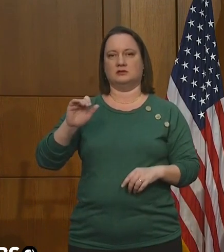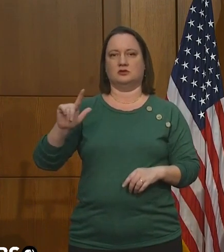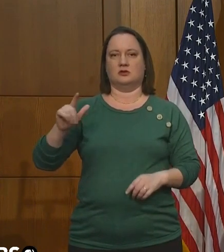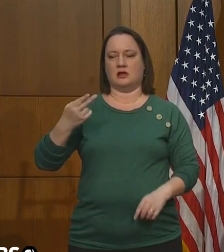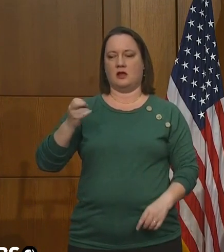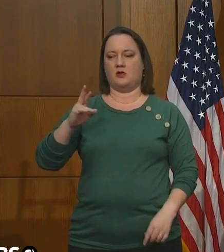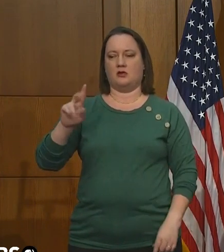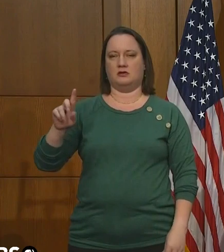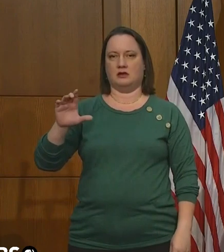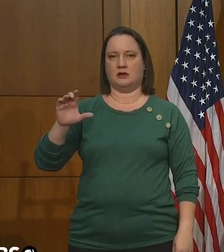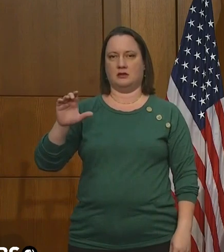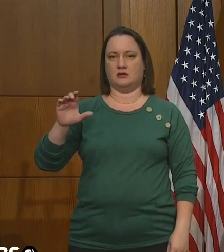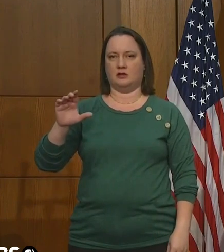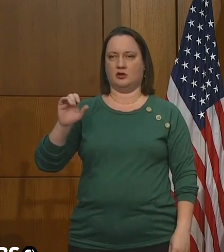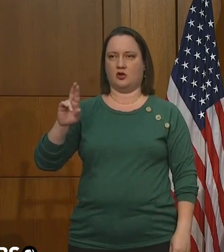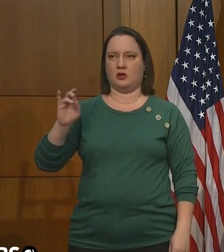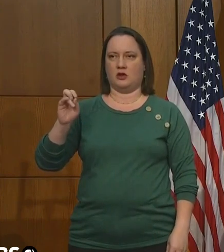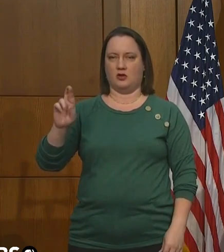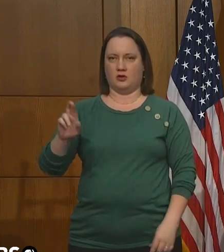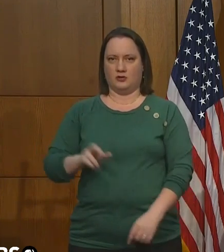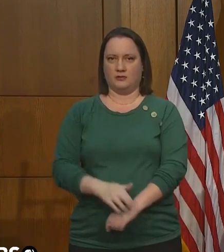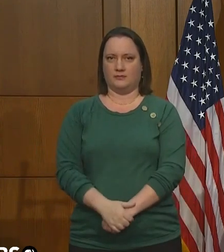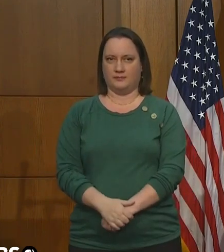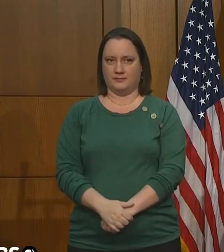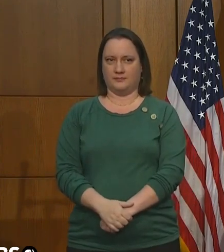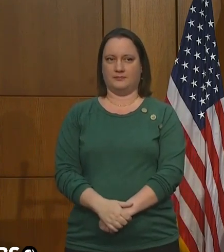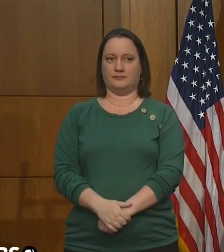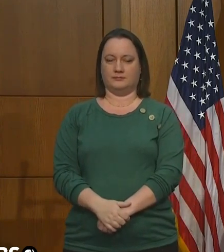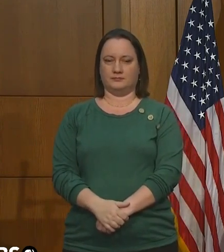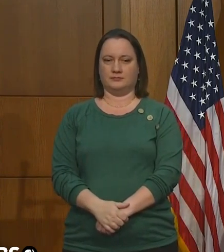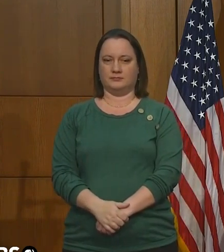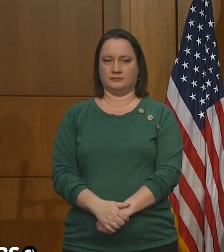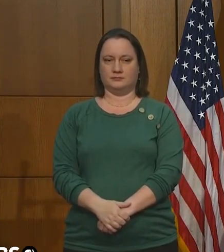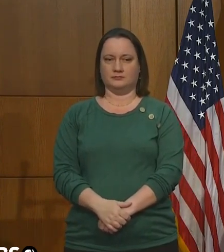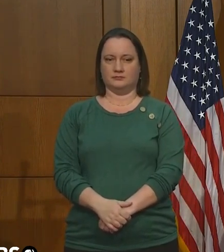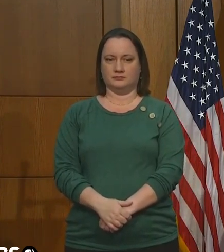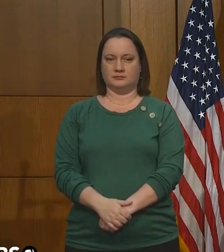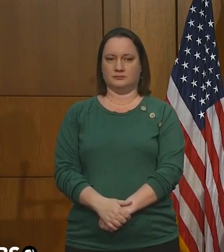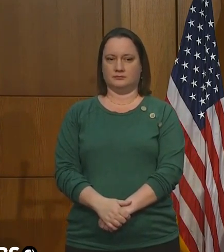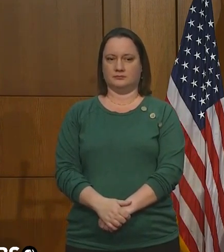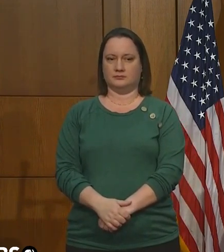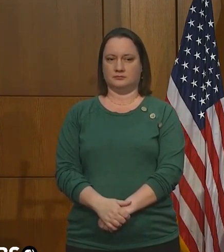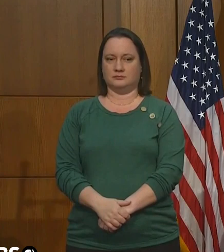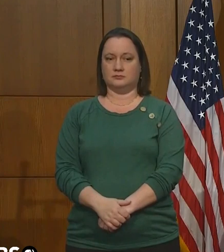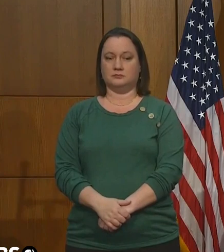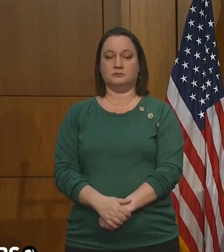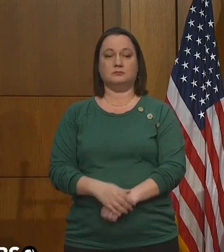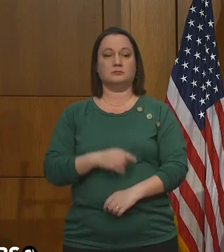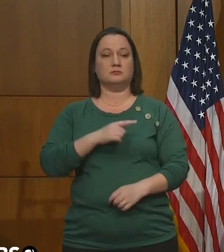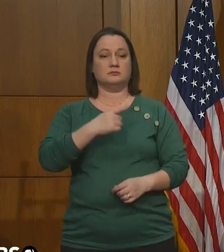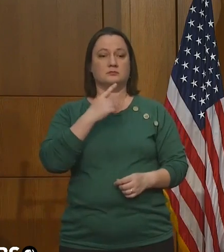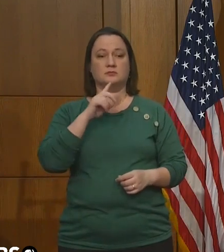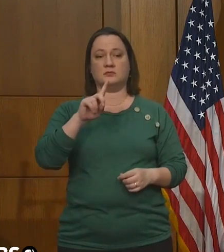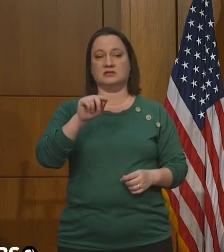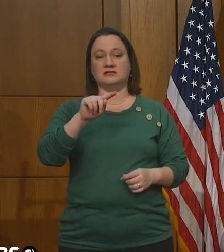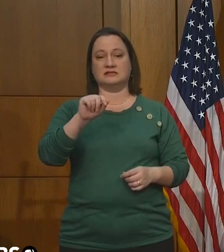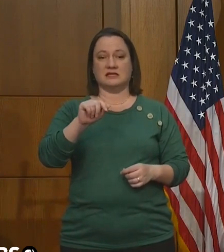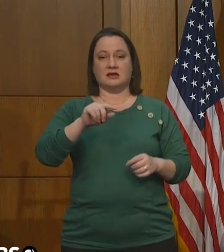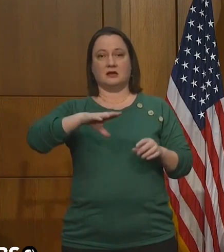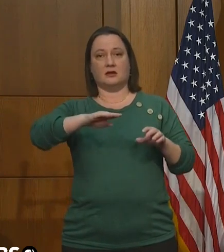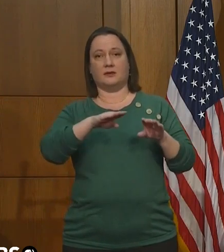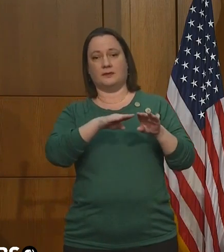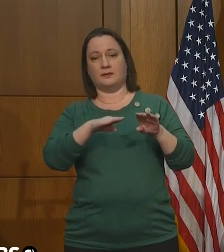Yes, thank you, Governor. I wanted to ask, you said that the data is trending in the right direction, but it seems like over the last few days